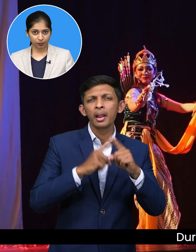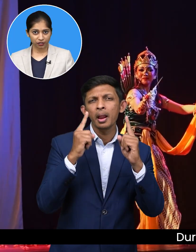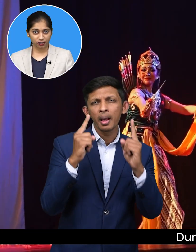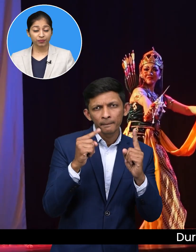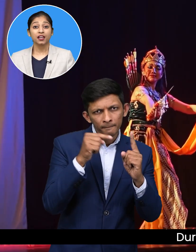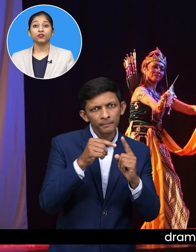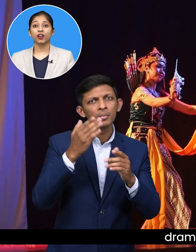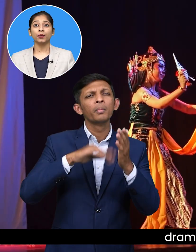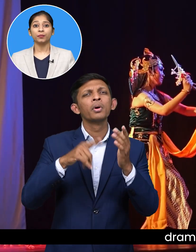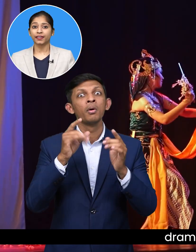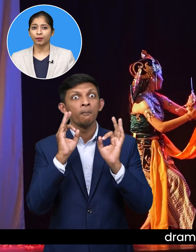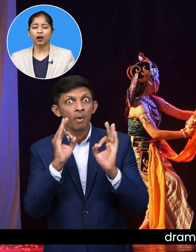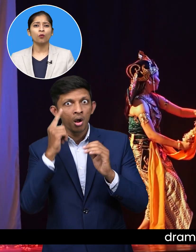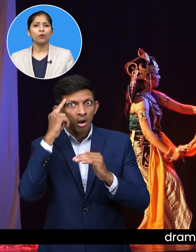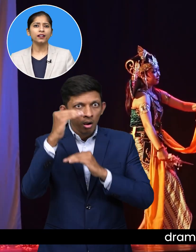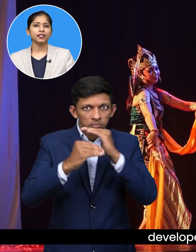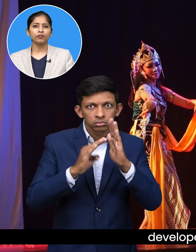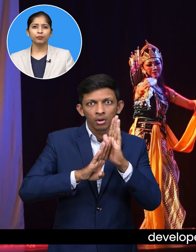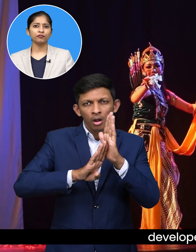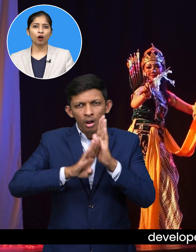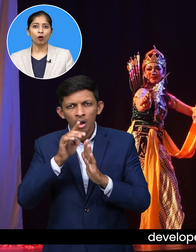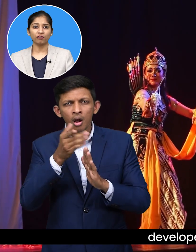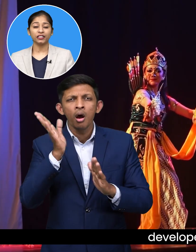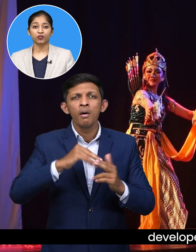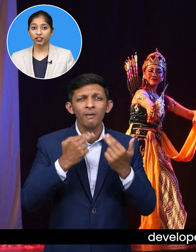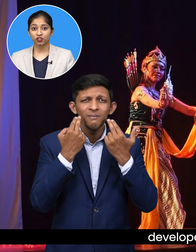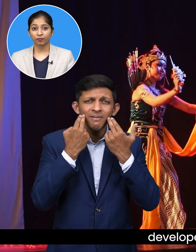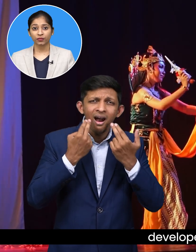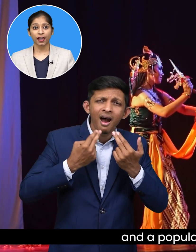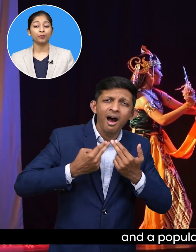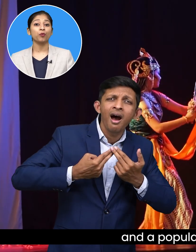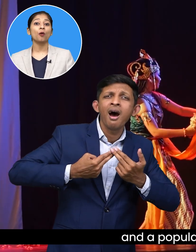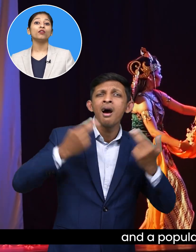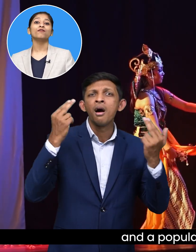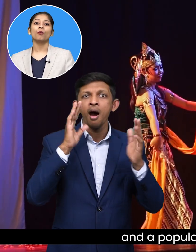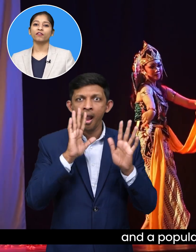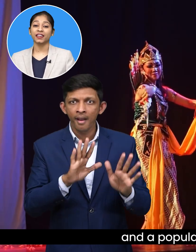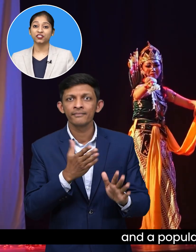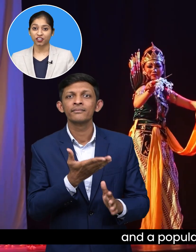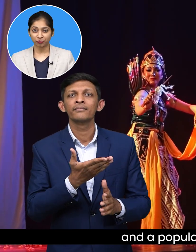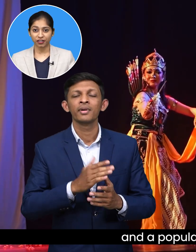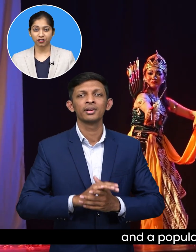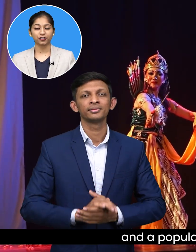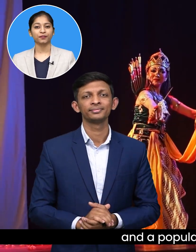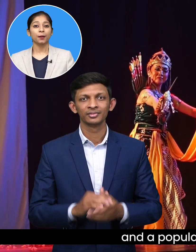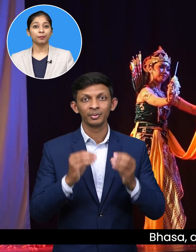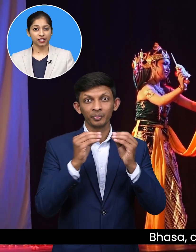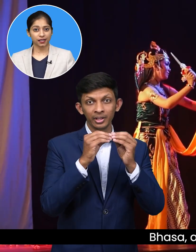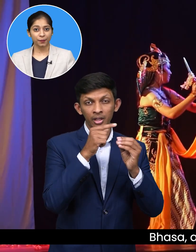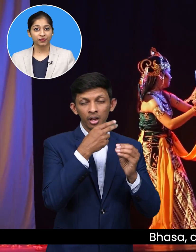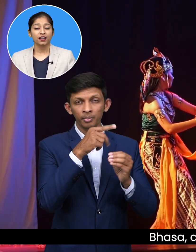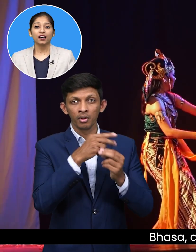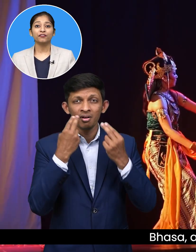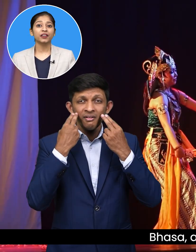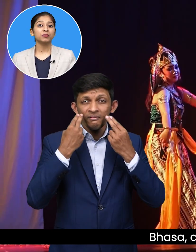During this period, drama became a well-developed form of literature and a popular form of entertainment.